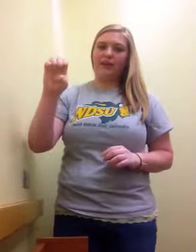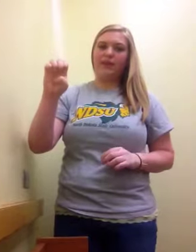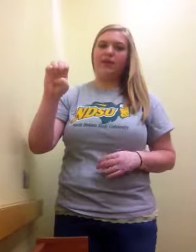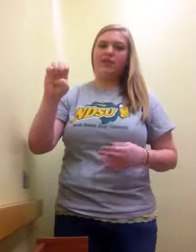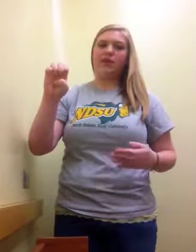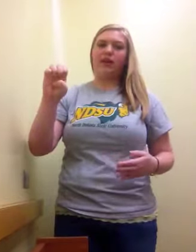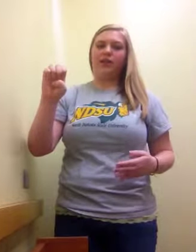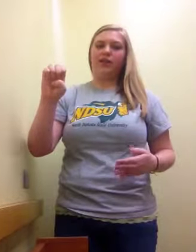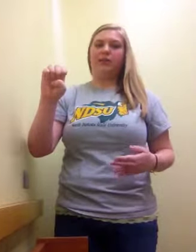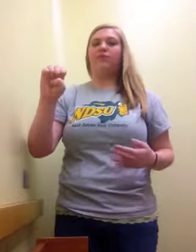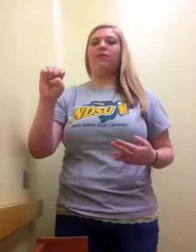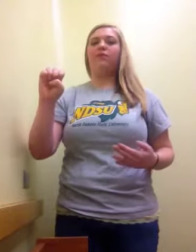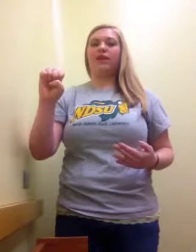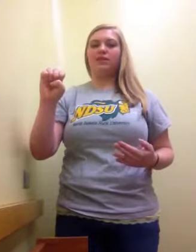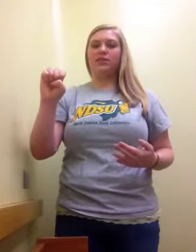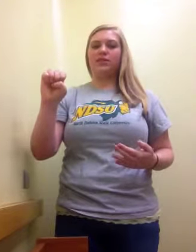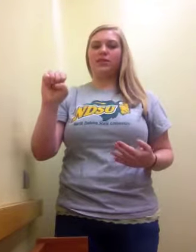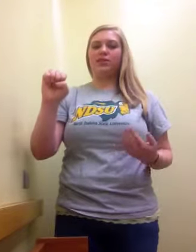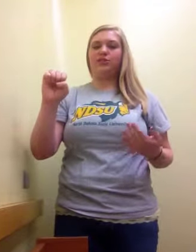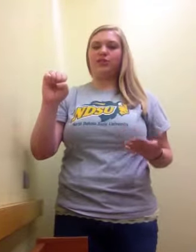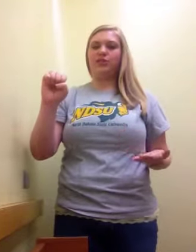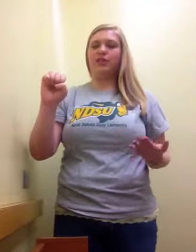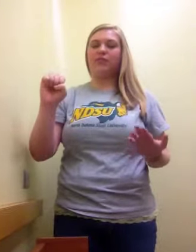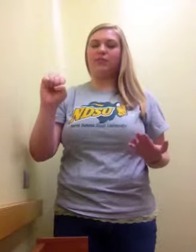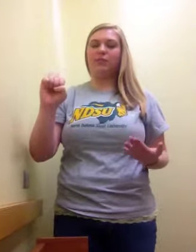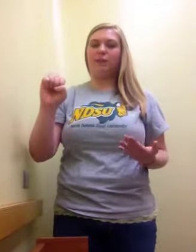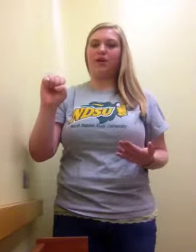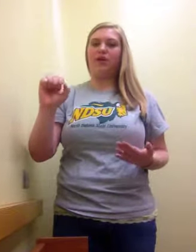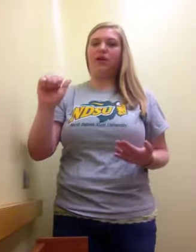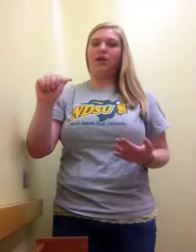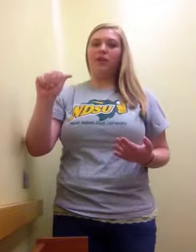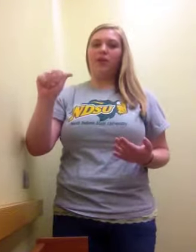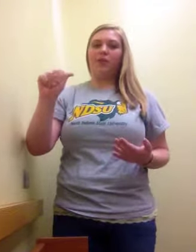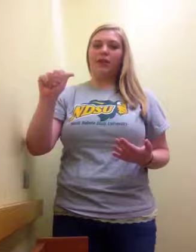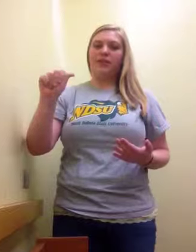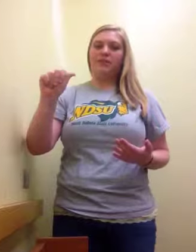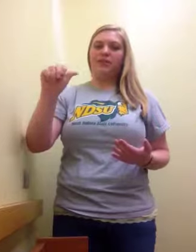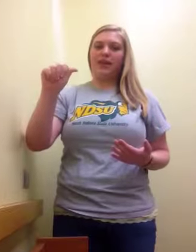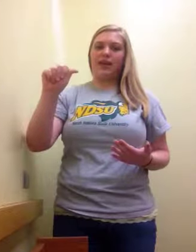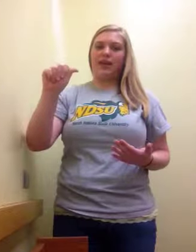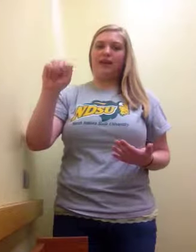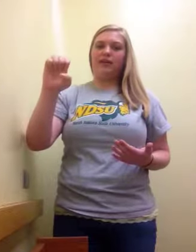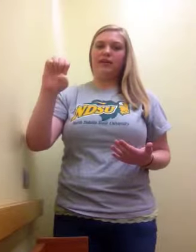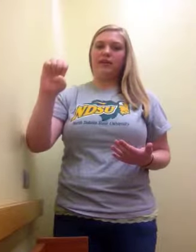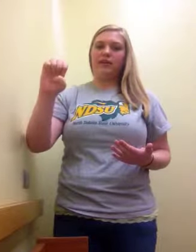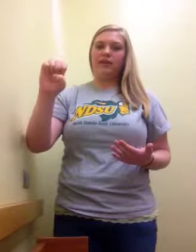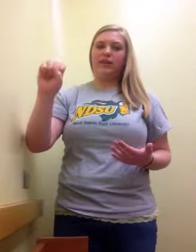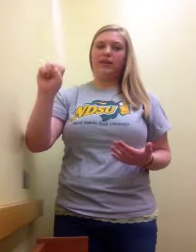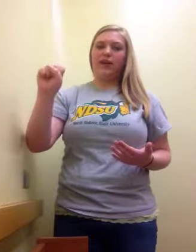because they're all in the shape of a fist. So you just have to remember thumb placement. A, E,